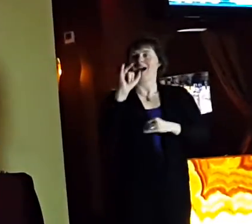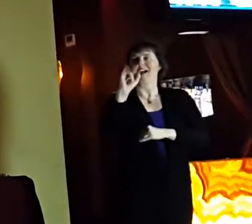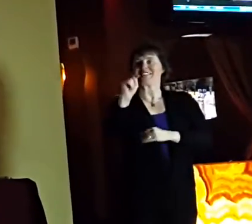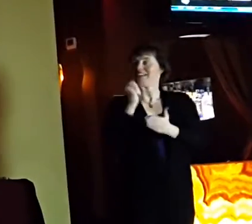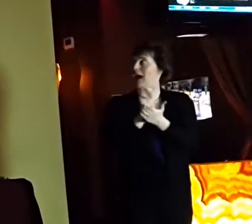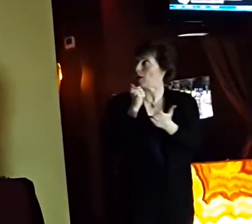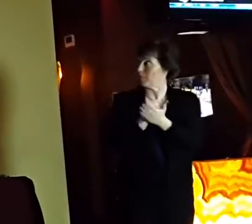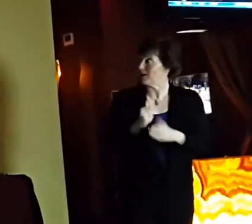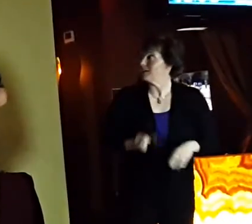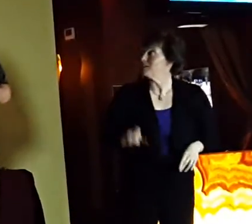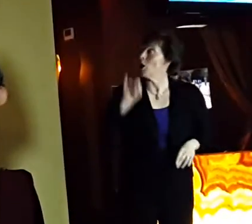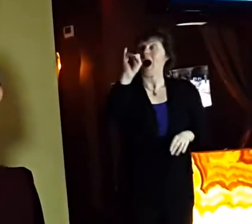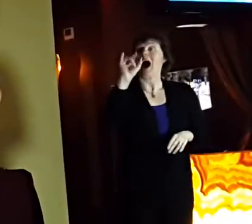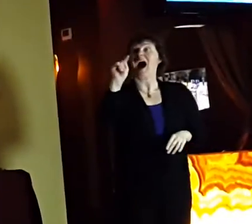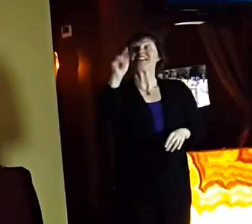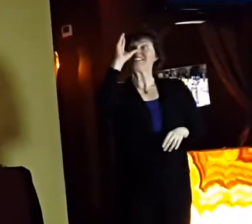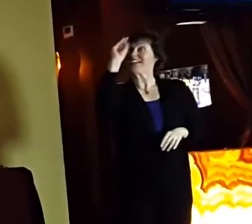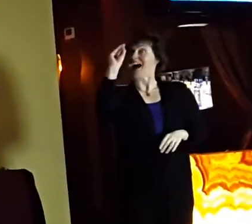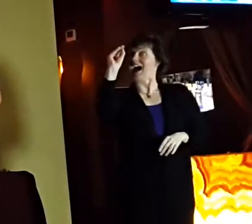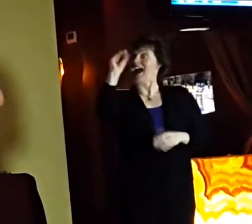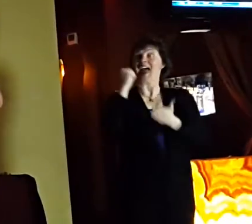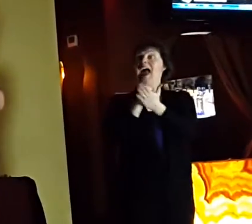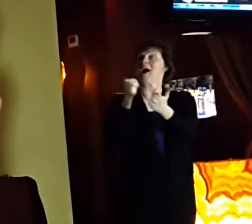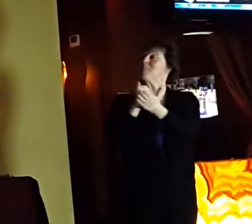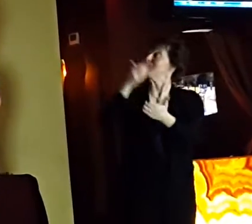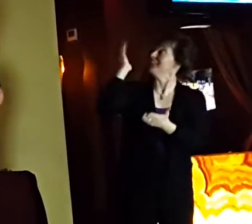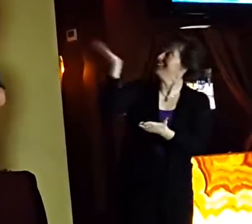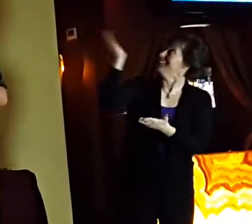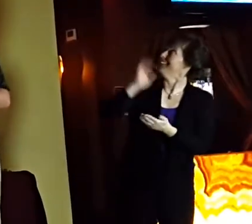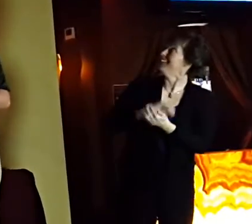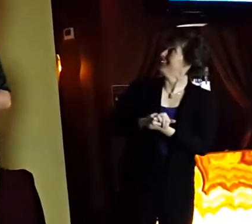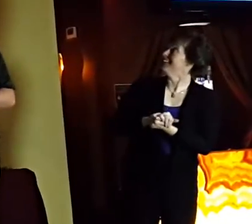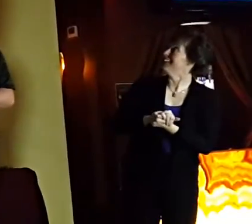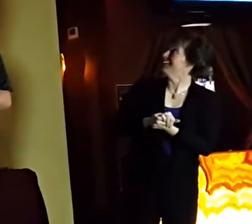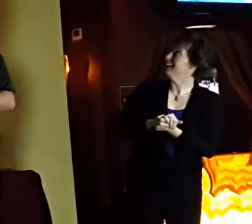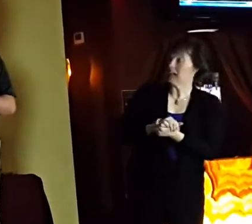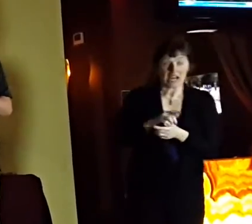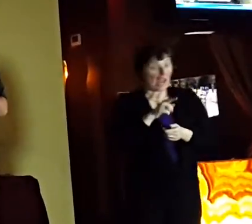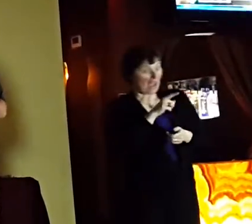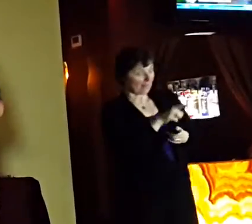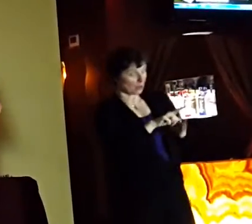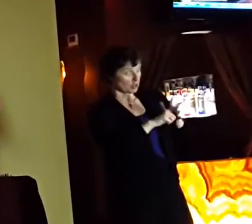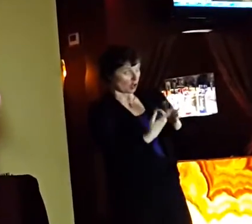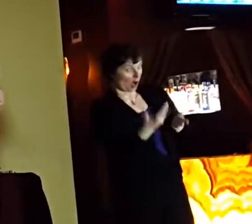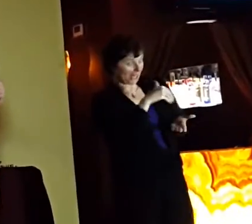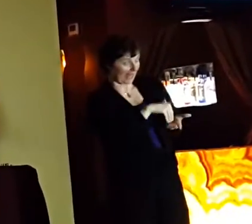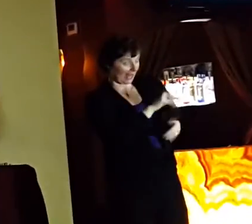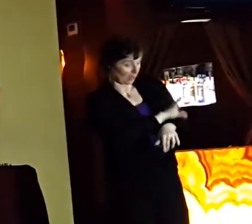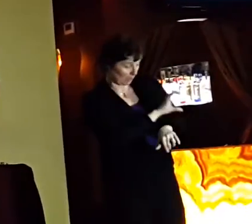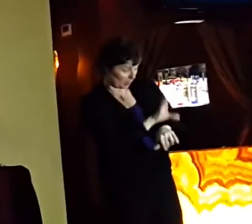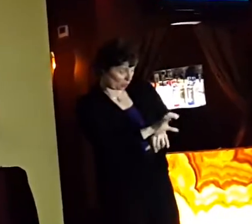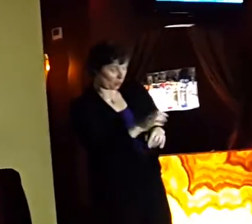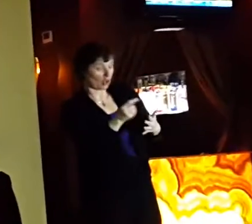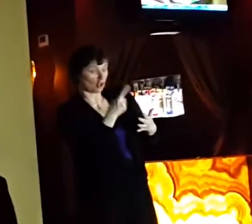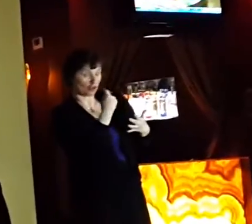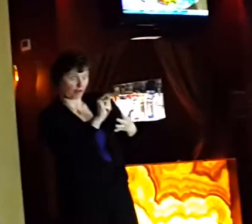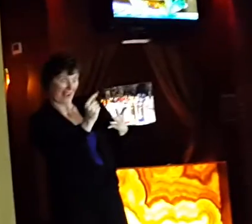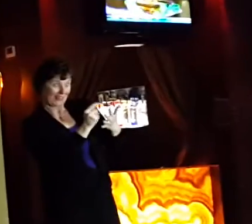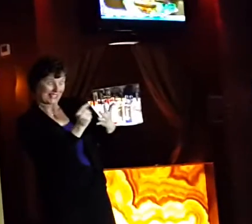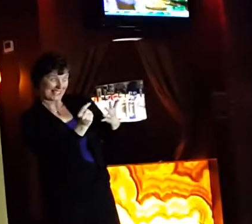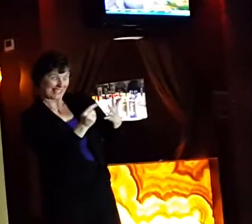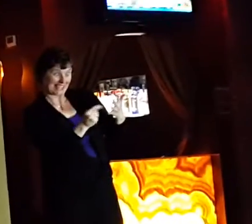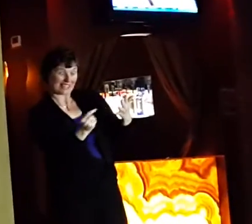you're greeted by your friendly IT guy, you come in and we say, hey, have you restarted your computer? Have you done this? Have you done that? We start to look